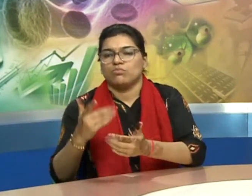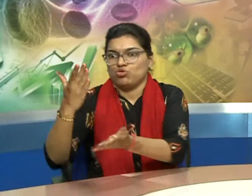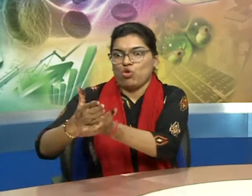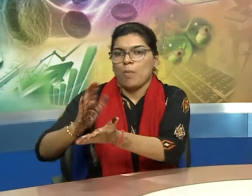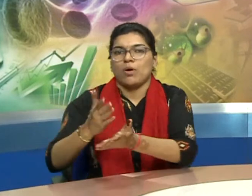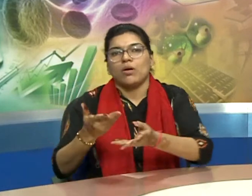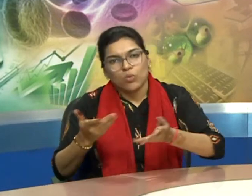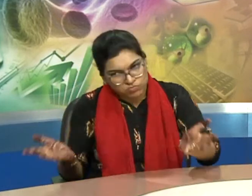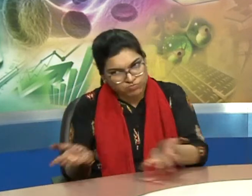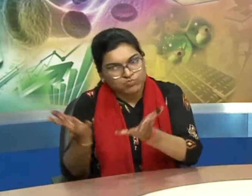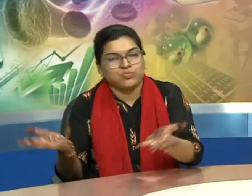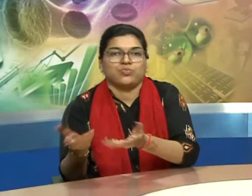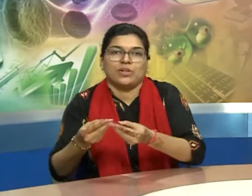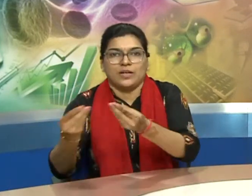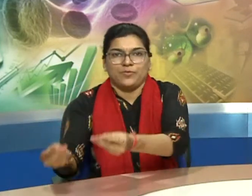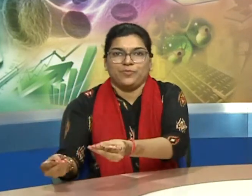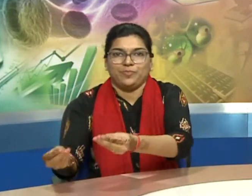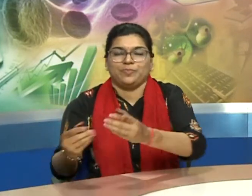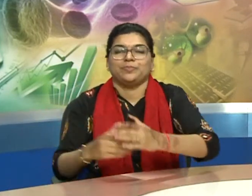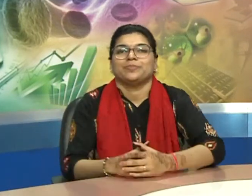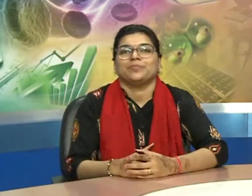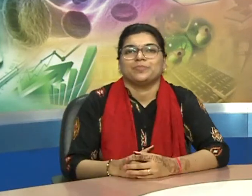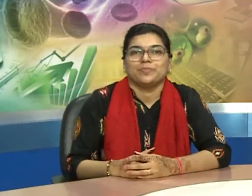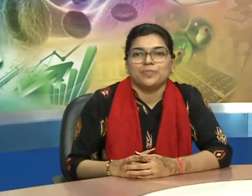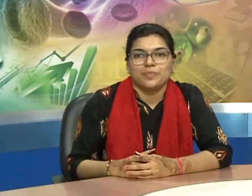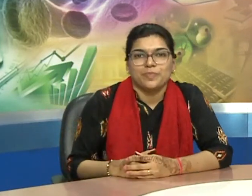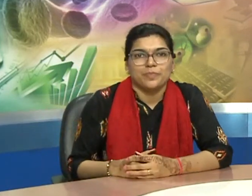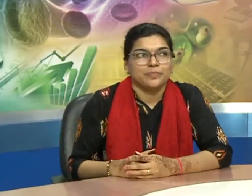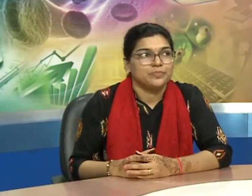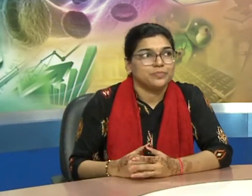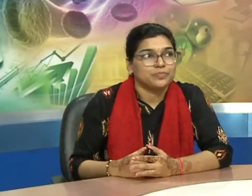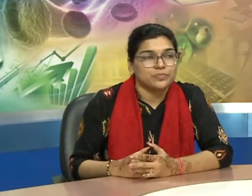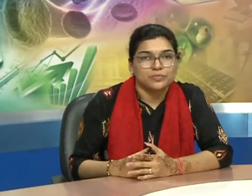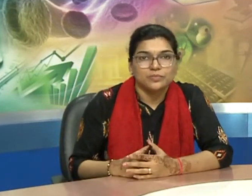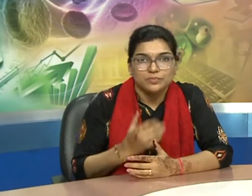are provided by these special libraries.